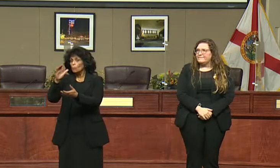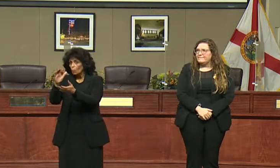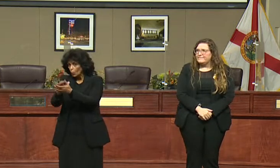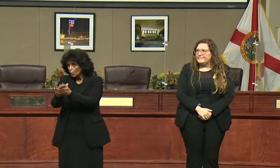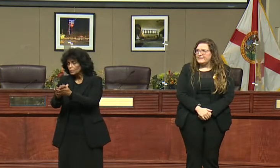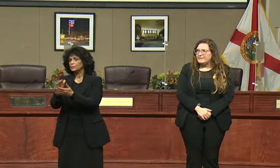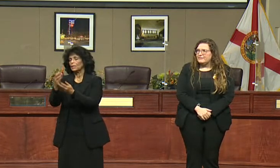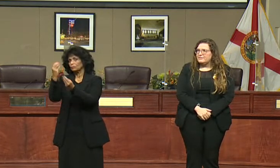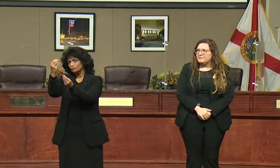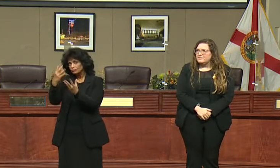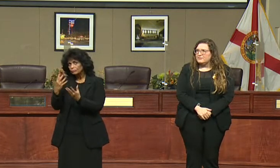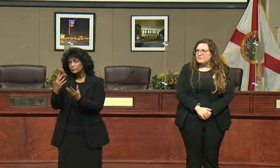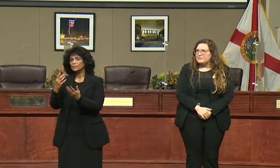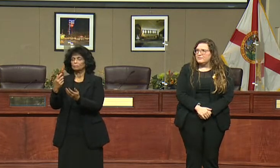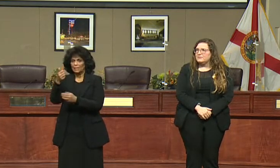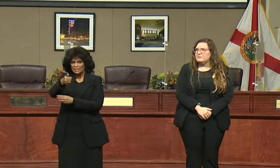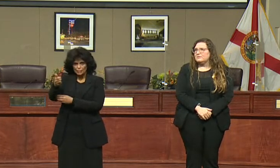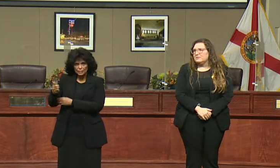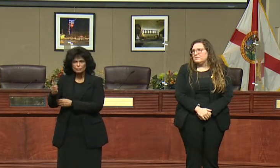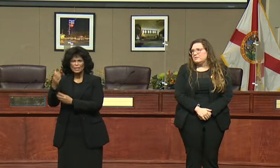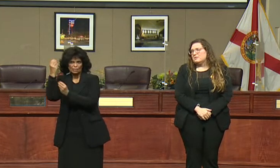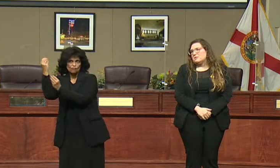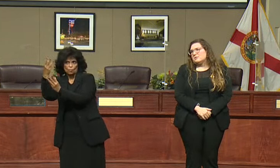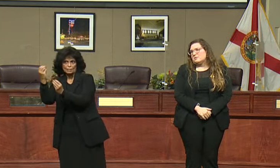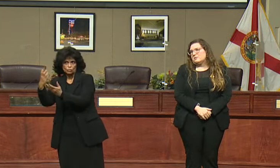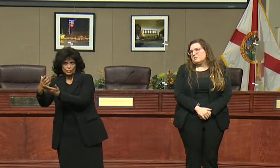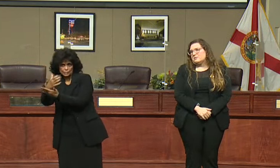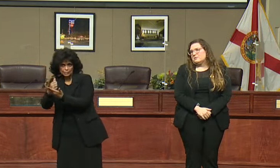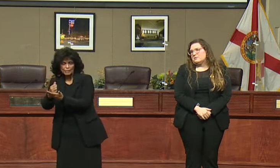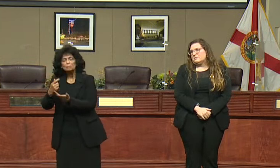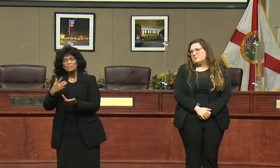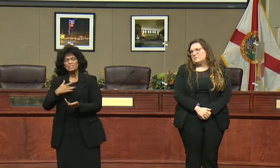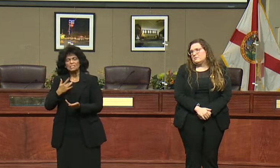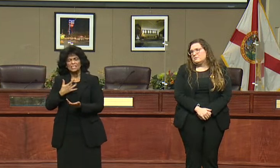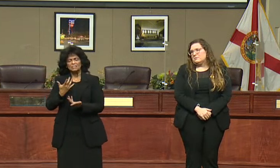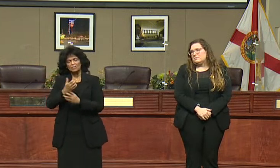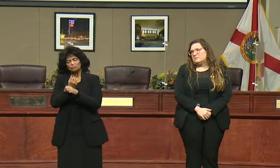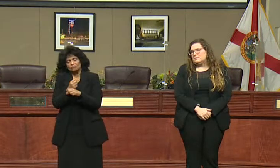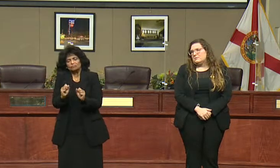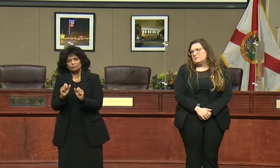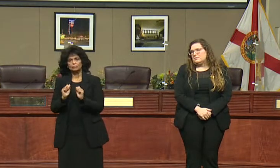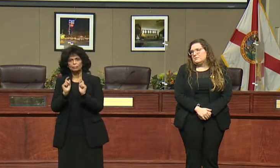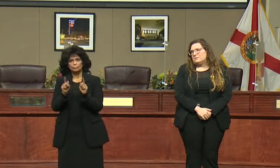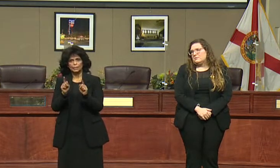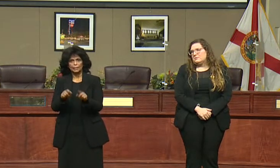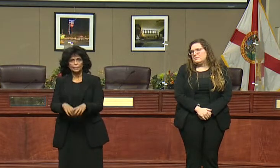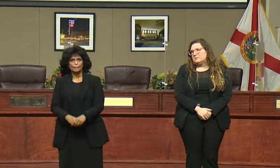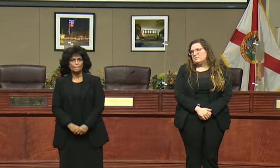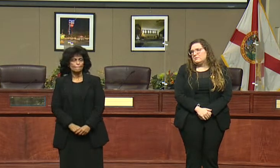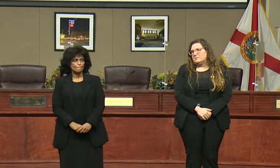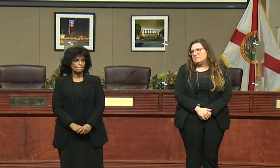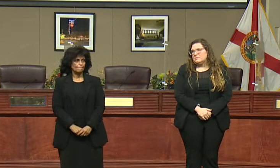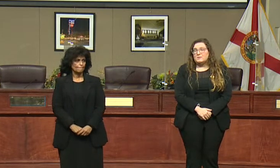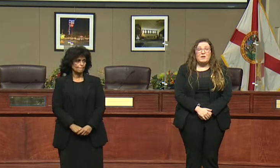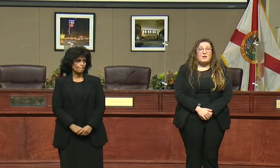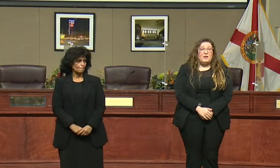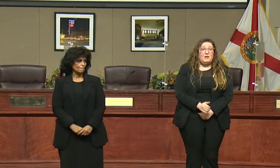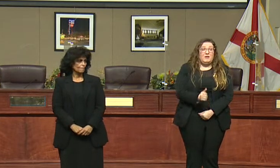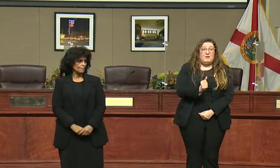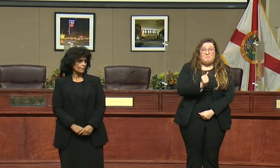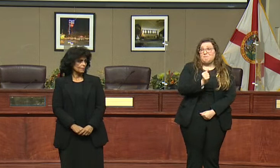varias actualizaciones que ella ha recibido, el evento debe ser un evento seguro. I've also had conversations